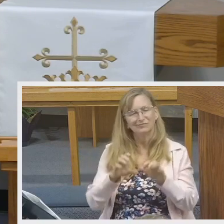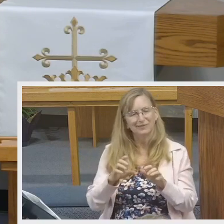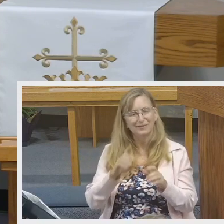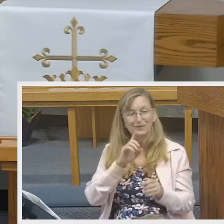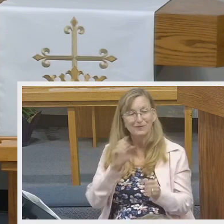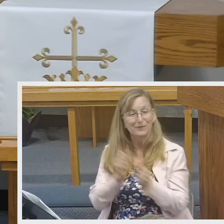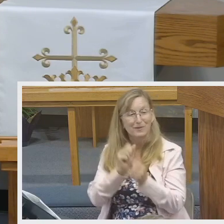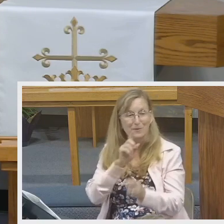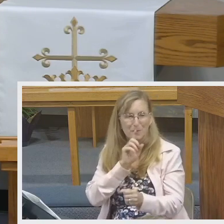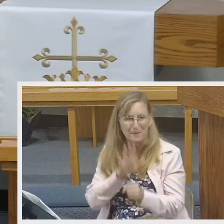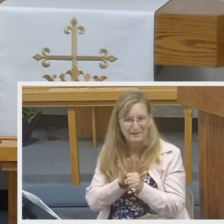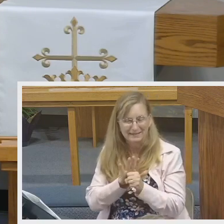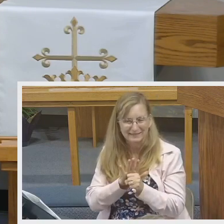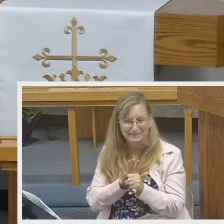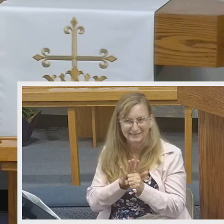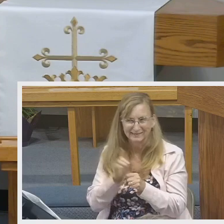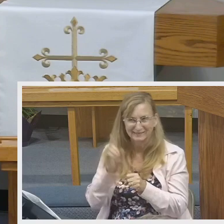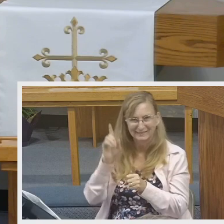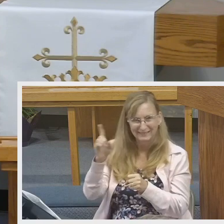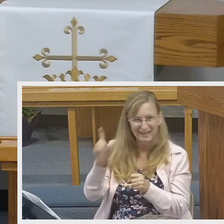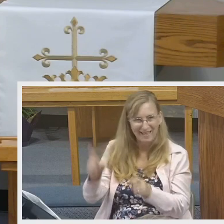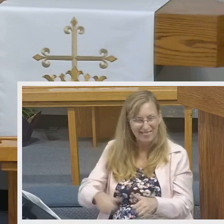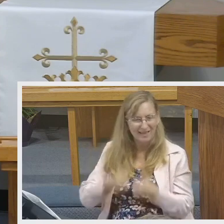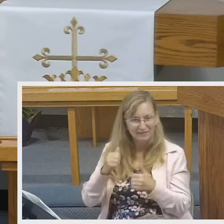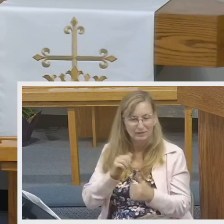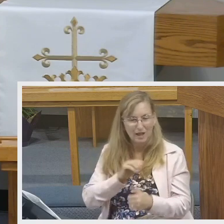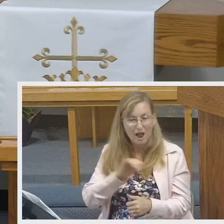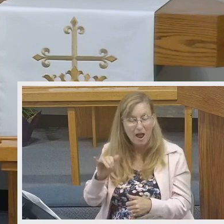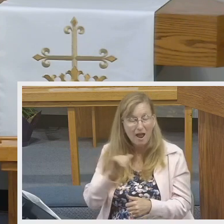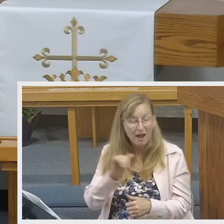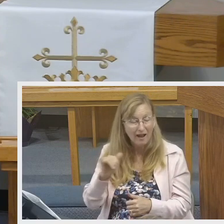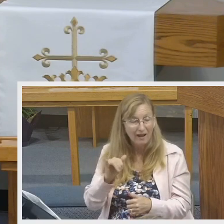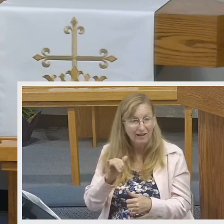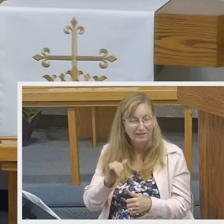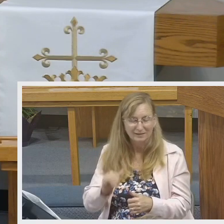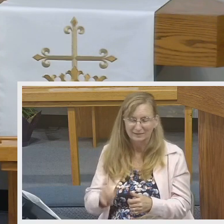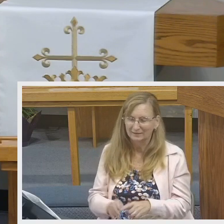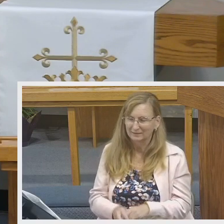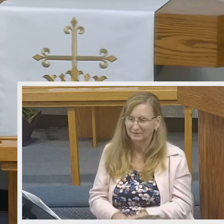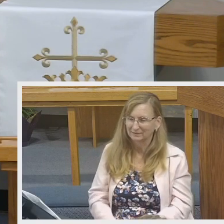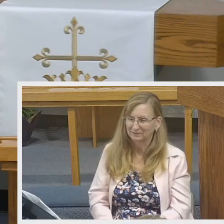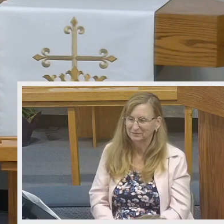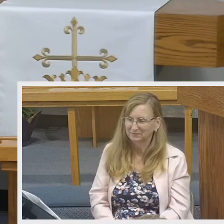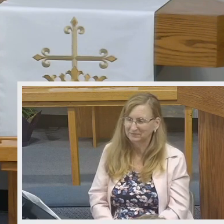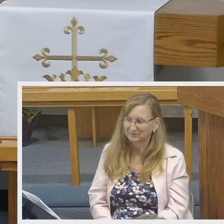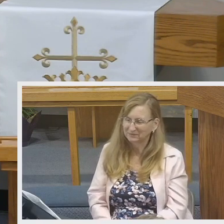promise that because I live, he says, you will live also.